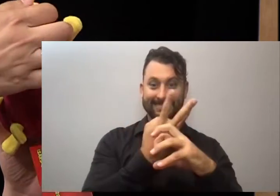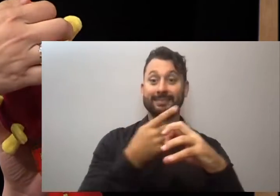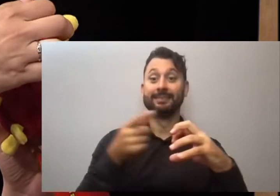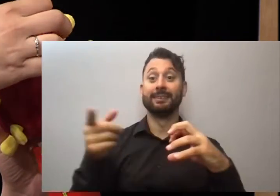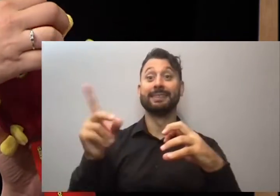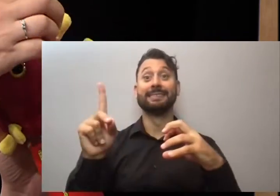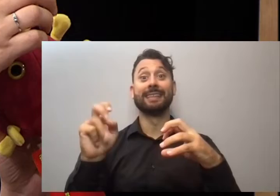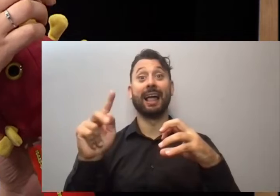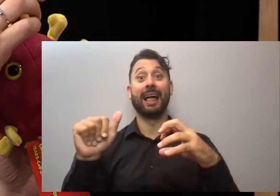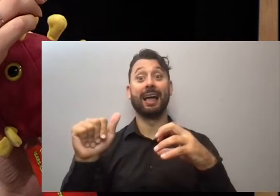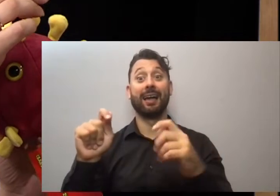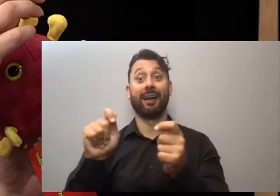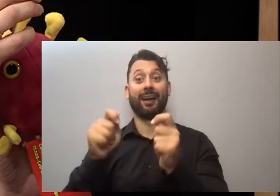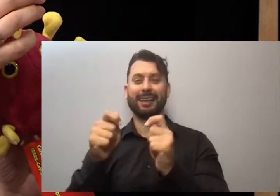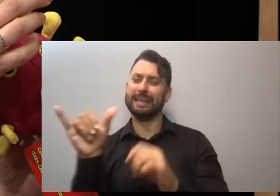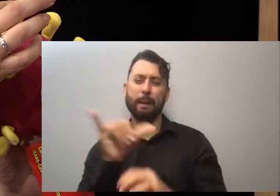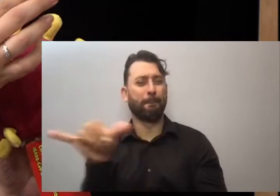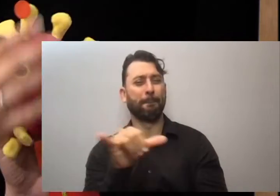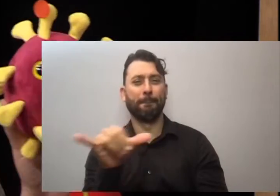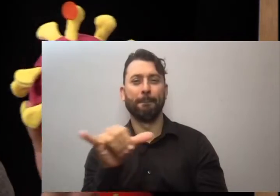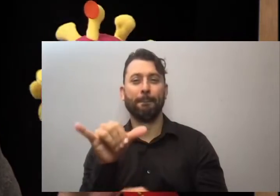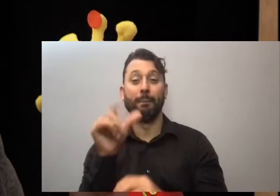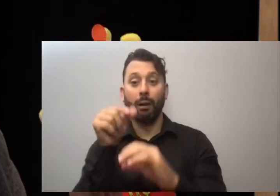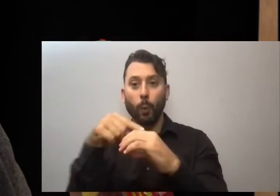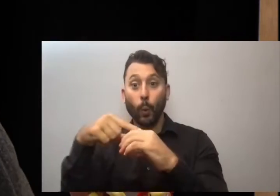just changes a little bit.